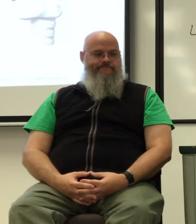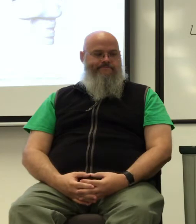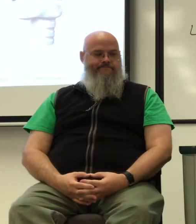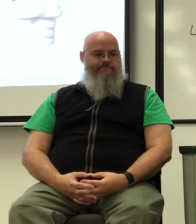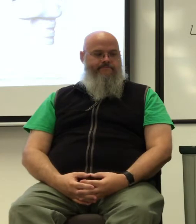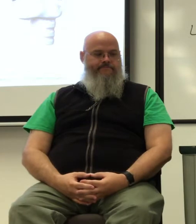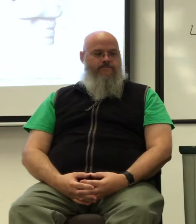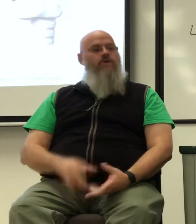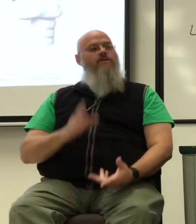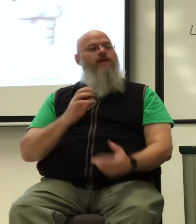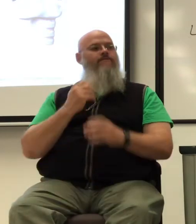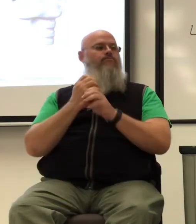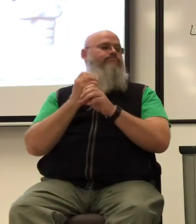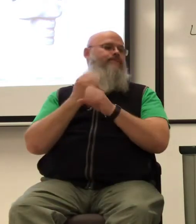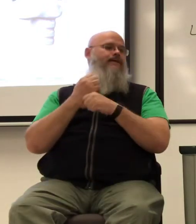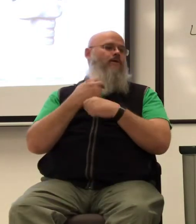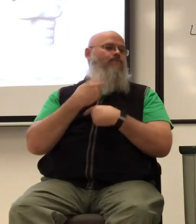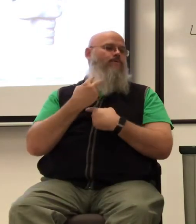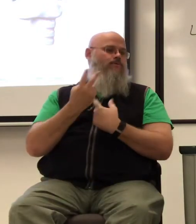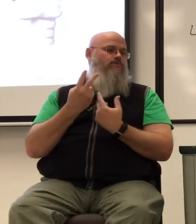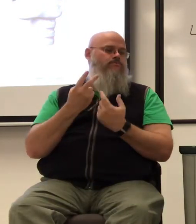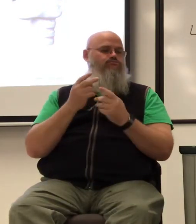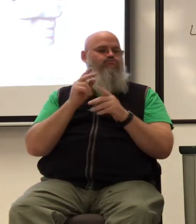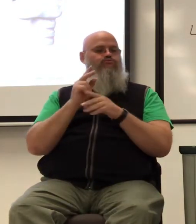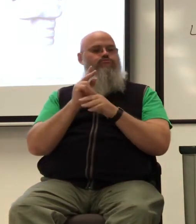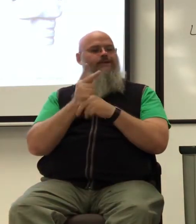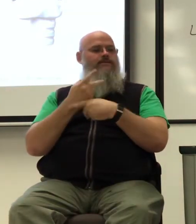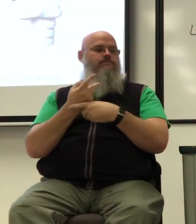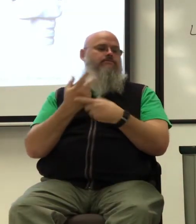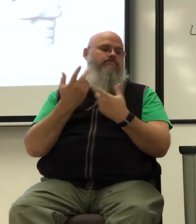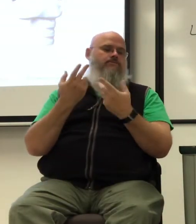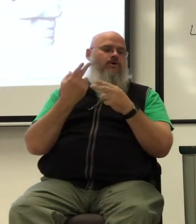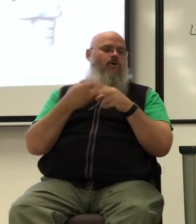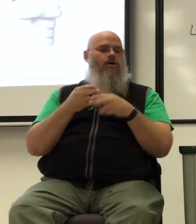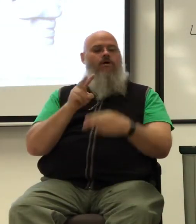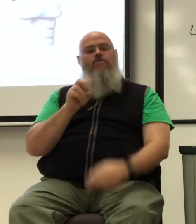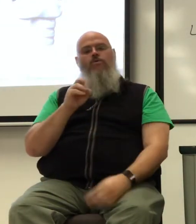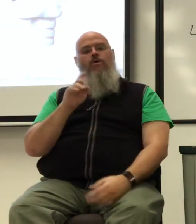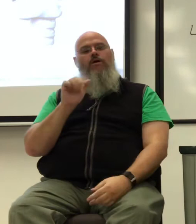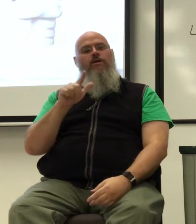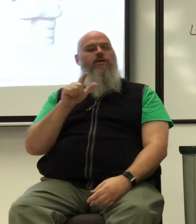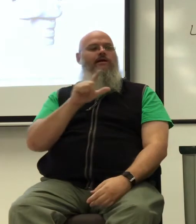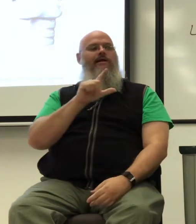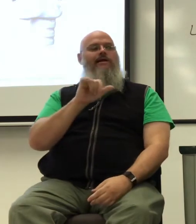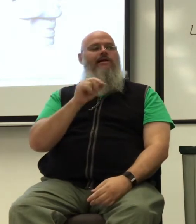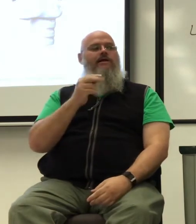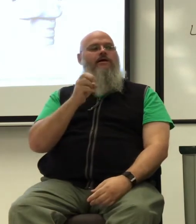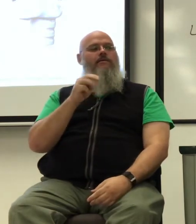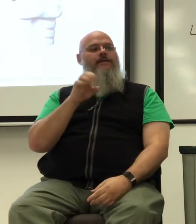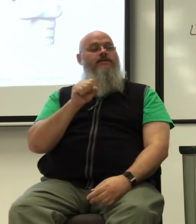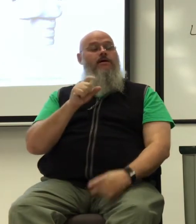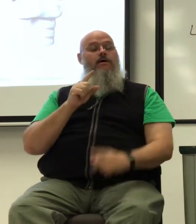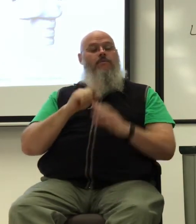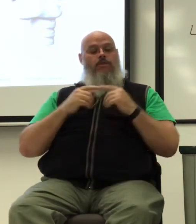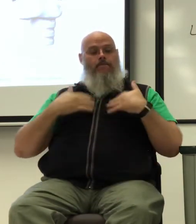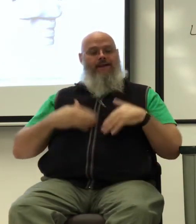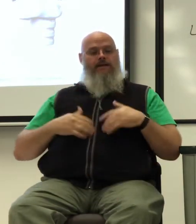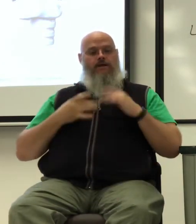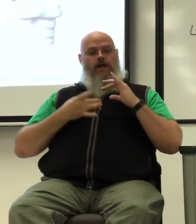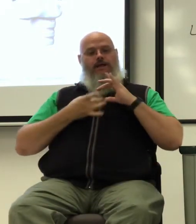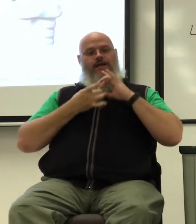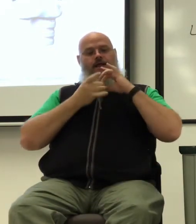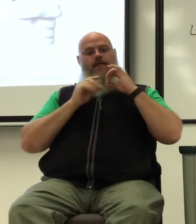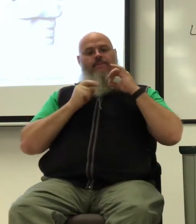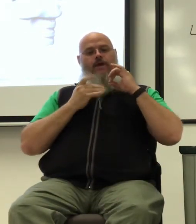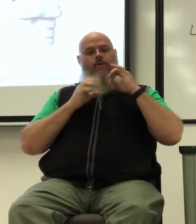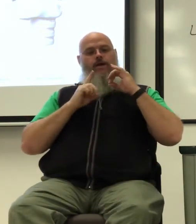For voice production, obviously, they're called vocal ligaments. Well, the anatomy is they attach from thyroid cartilage